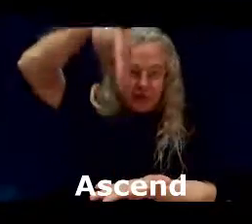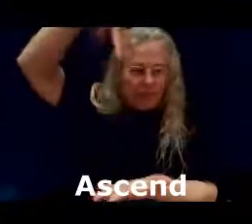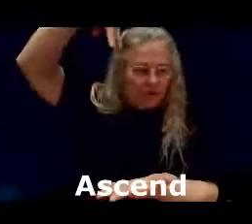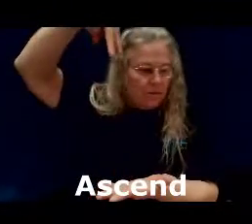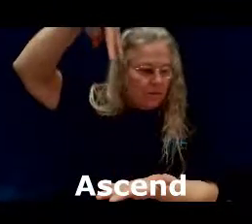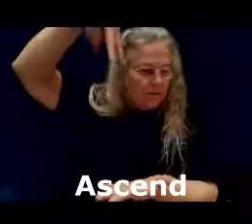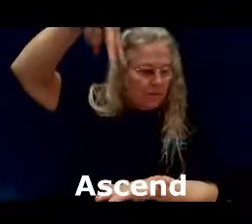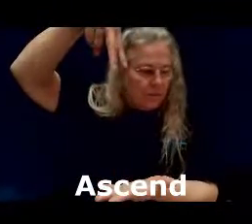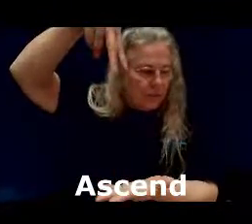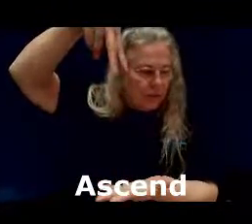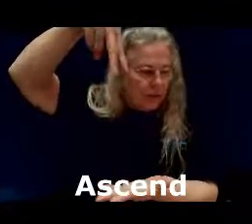heaven.